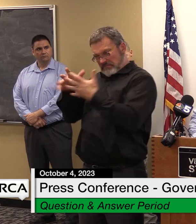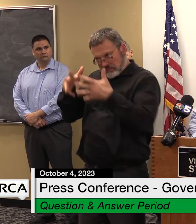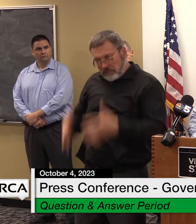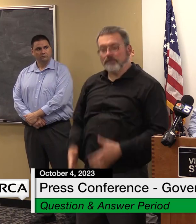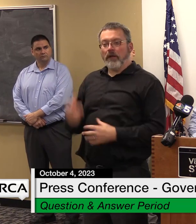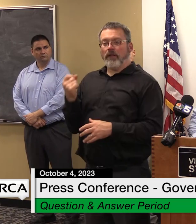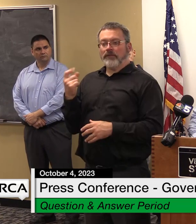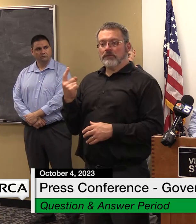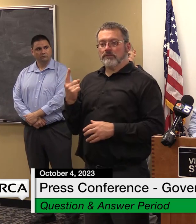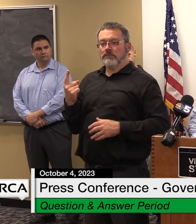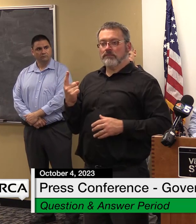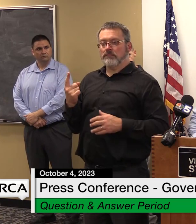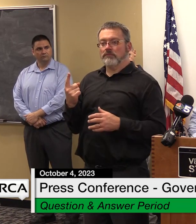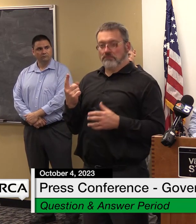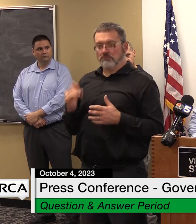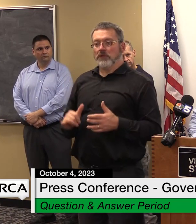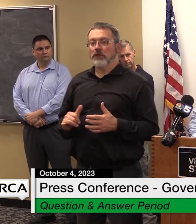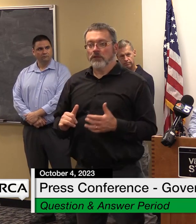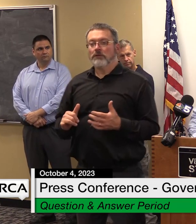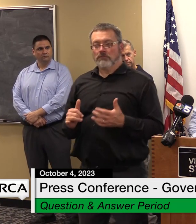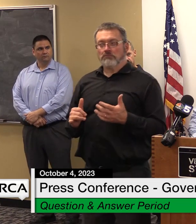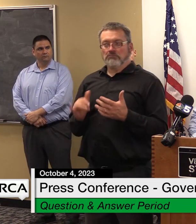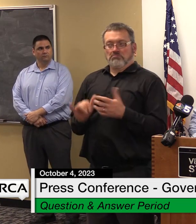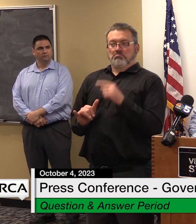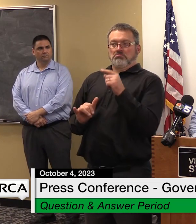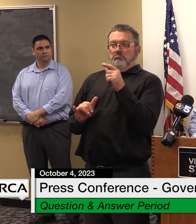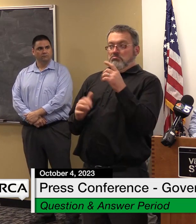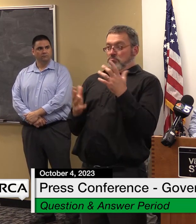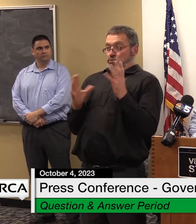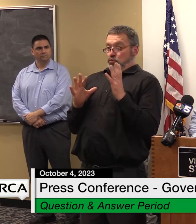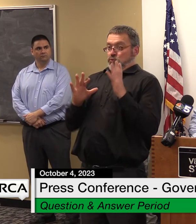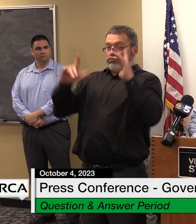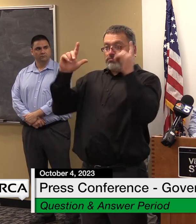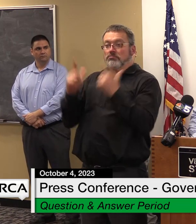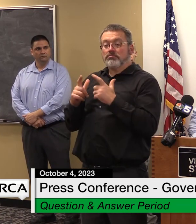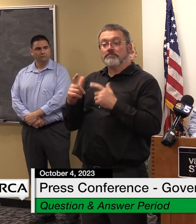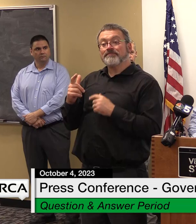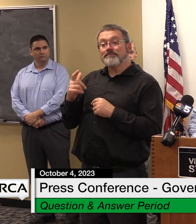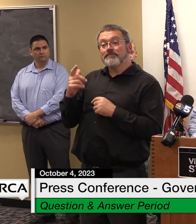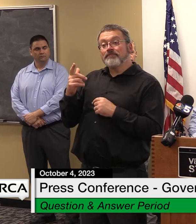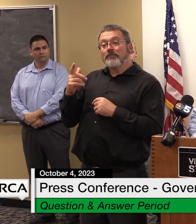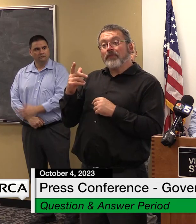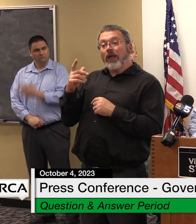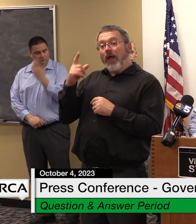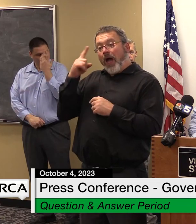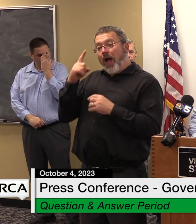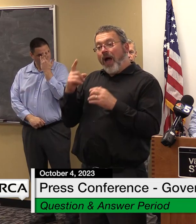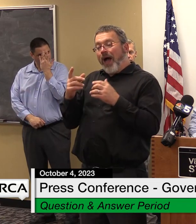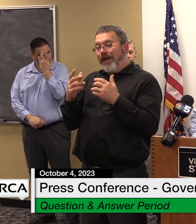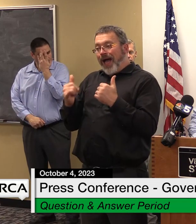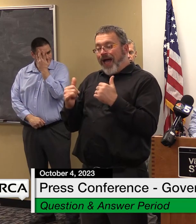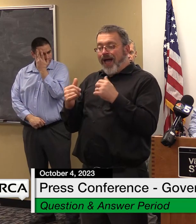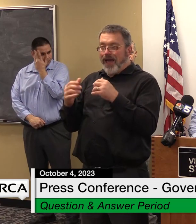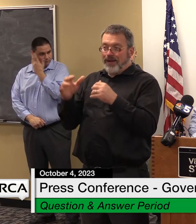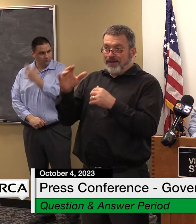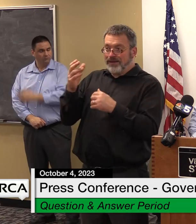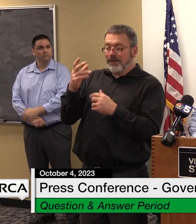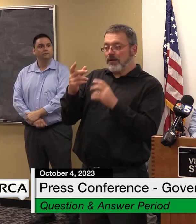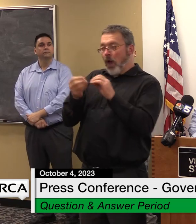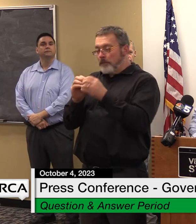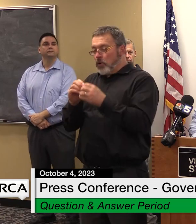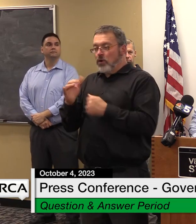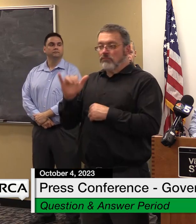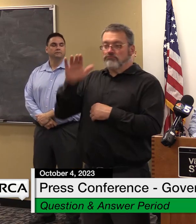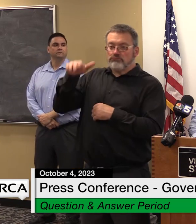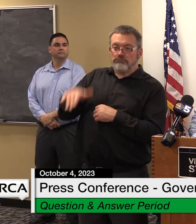We've worked through that list down to about 11, but as I said before, it's a dynamic number. We get requests on a regular